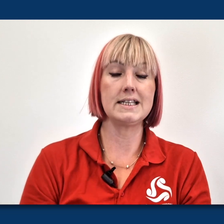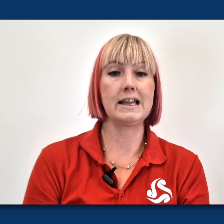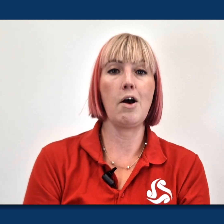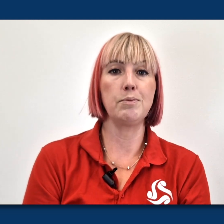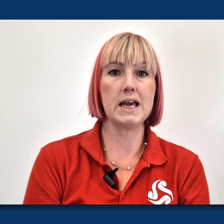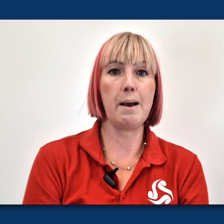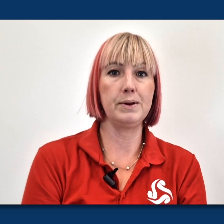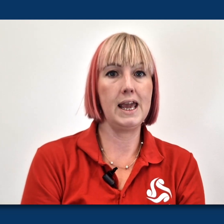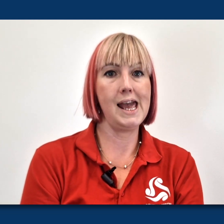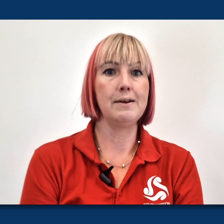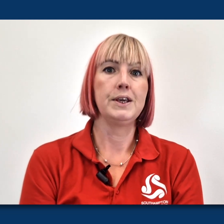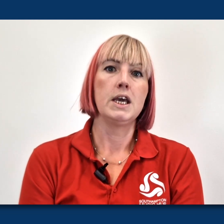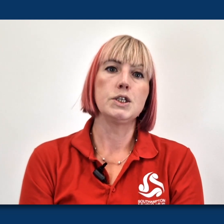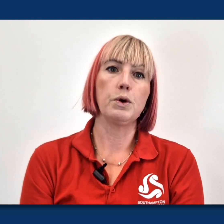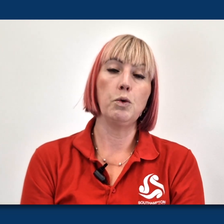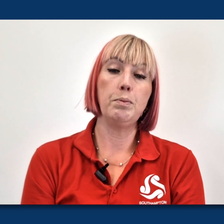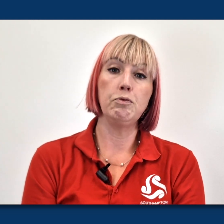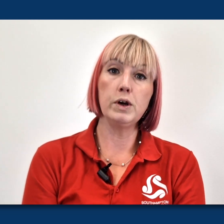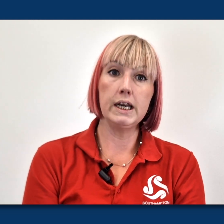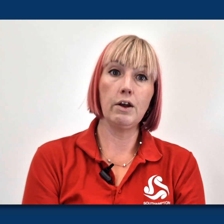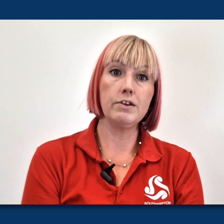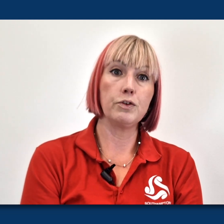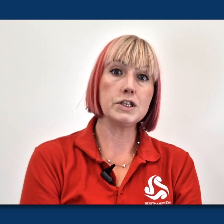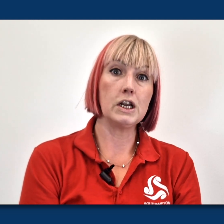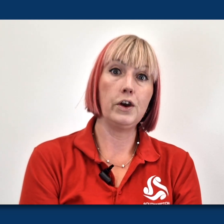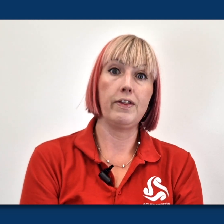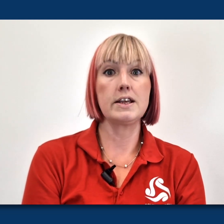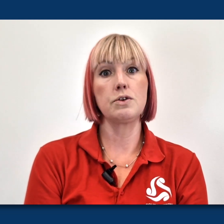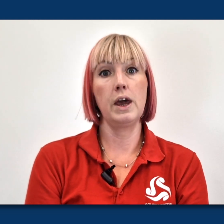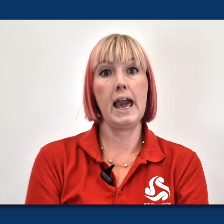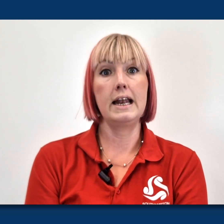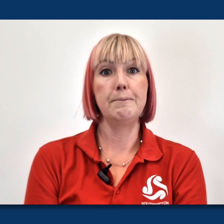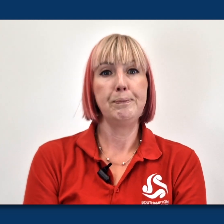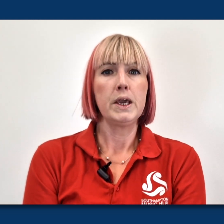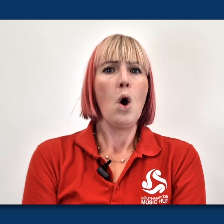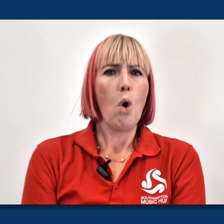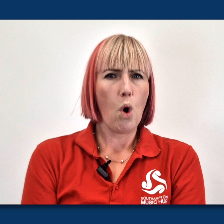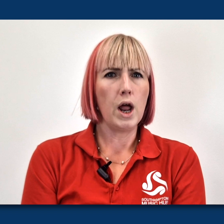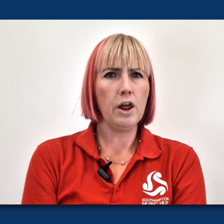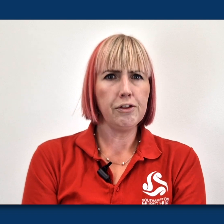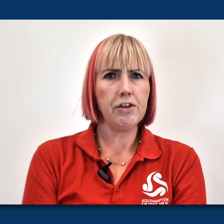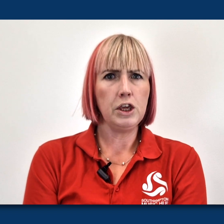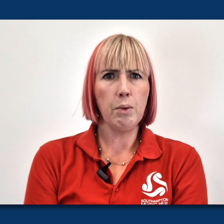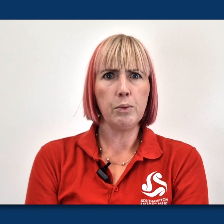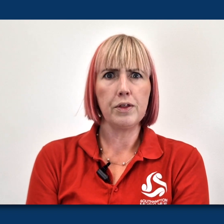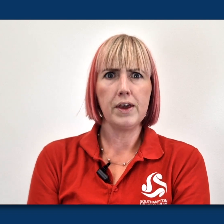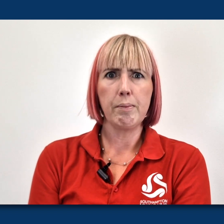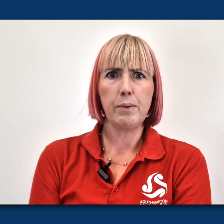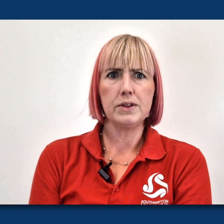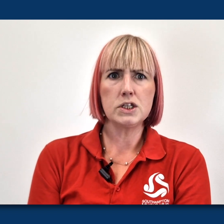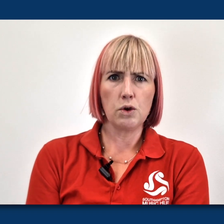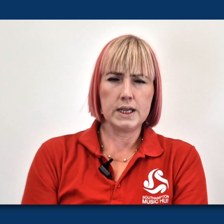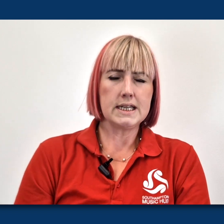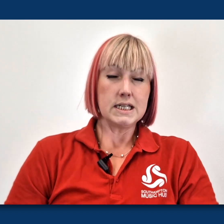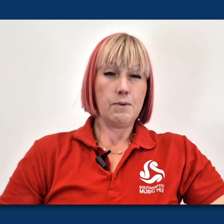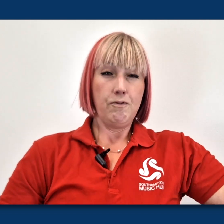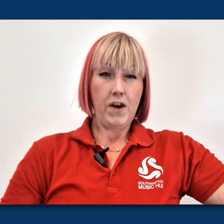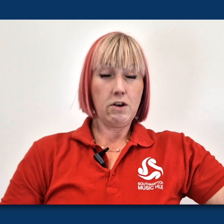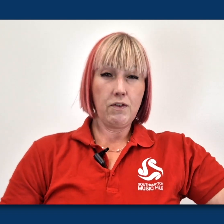that up to happen here. So I thought it would be really nice for us to look at that song again. Another thing you might want to think about with this song is there's some very, very